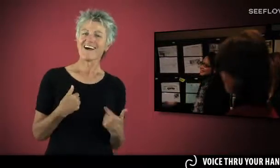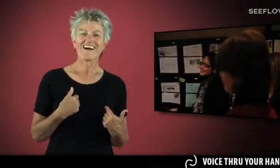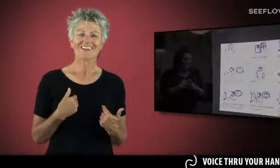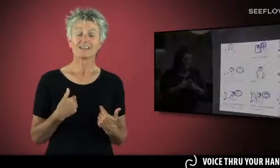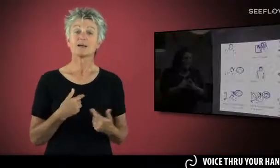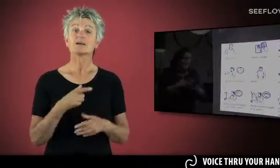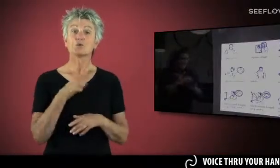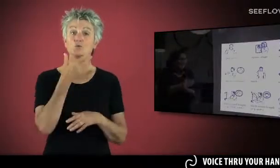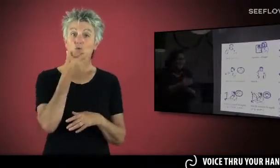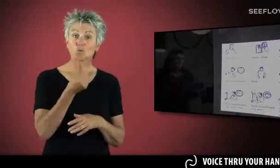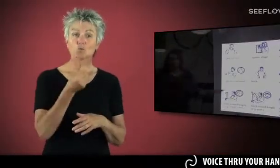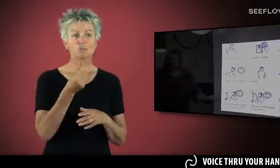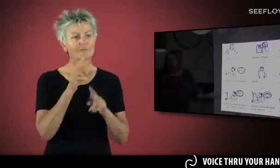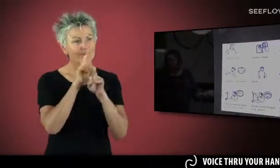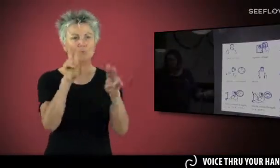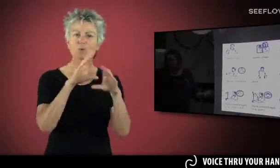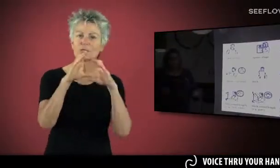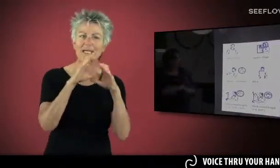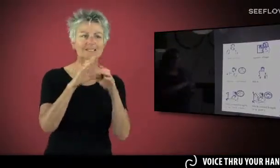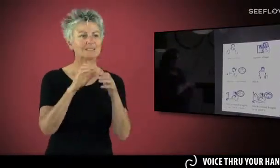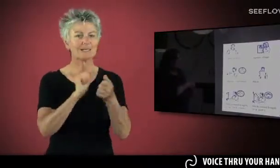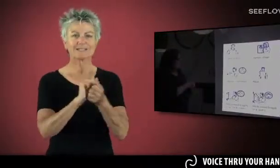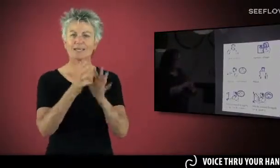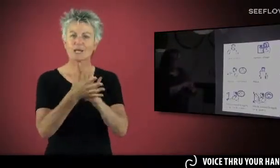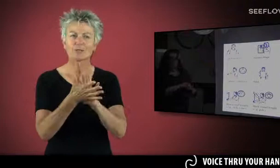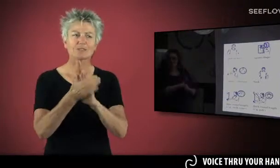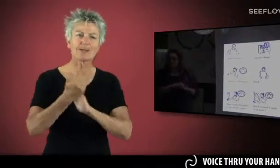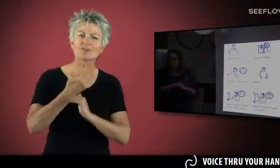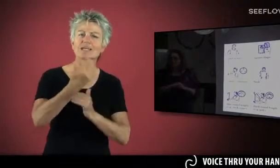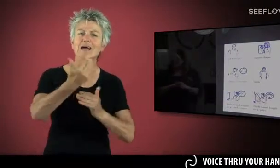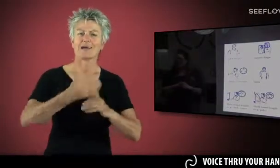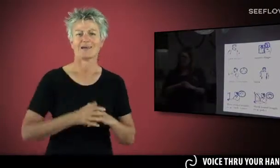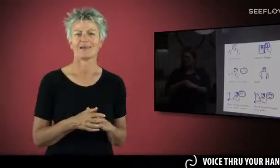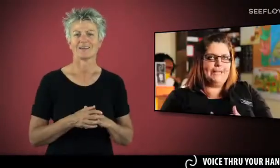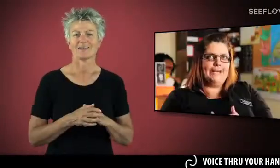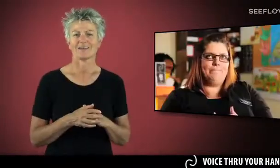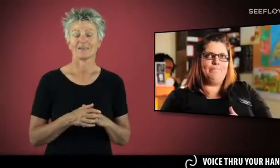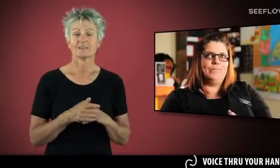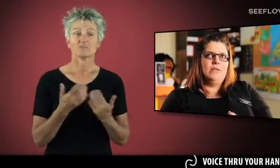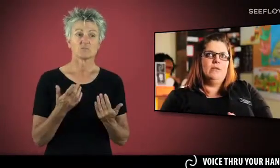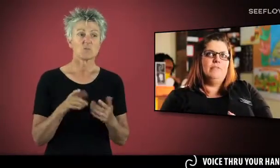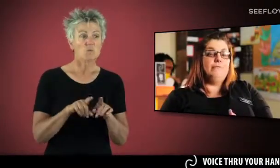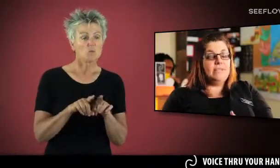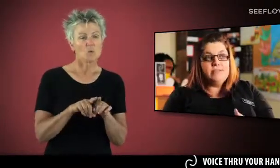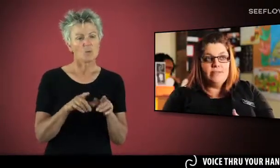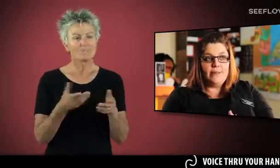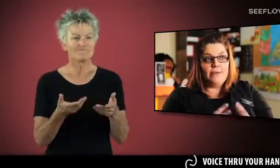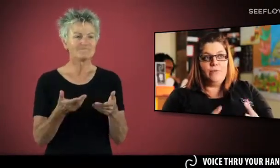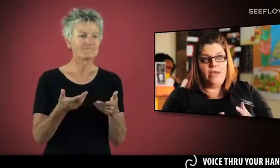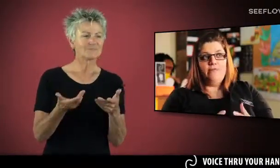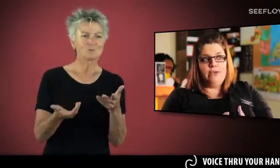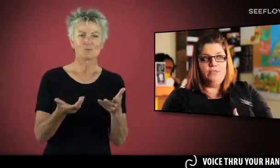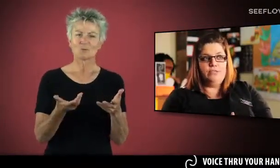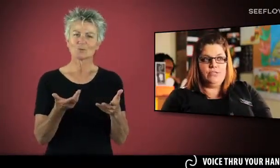in New Zealand Sign Language in their everyday life, and to be able to dispel some of the fears that